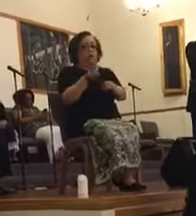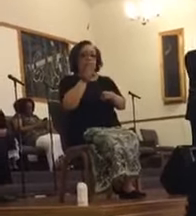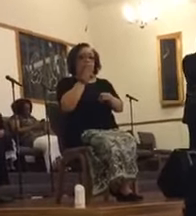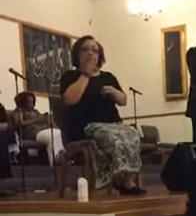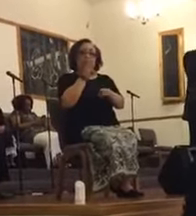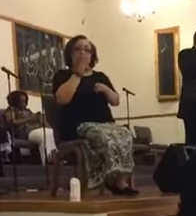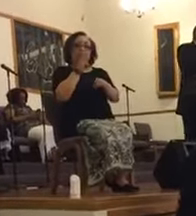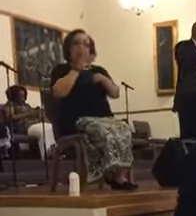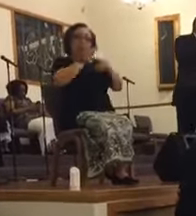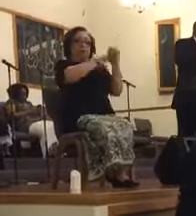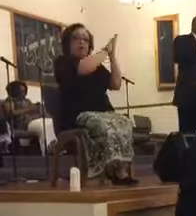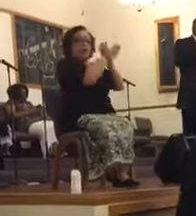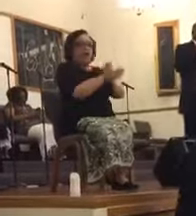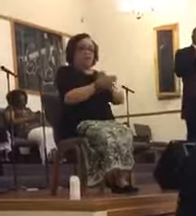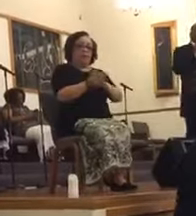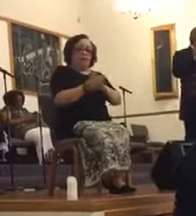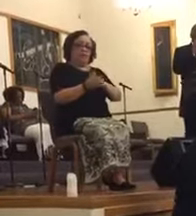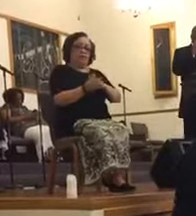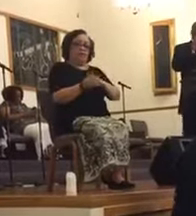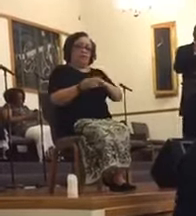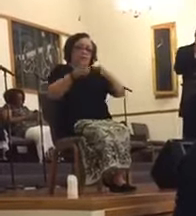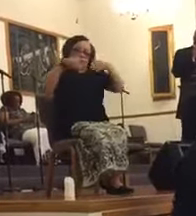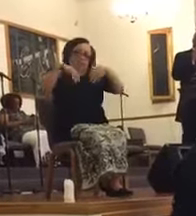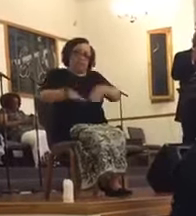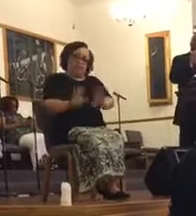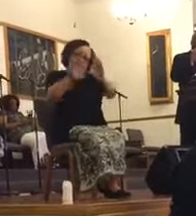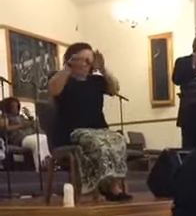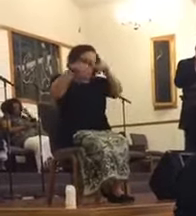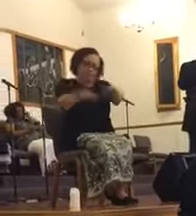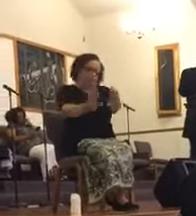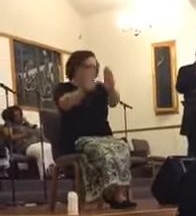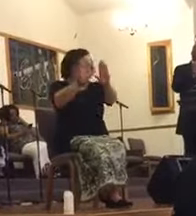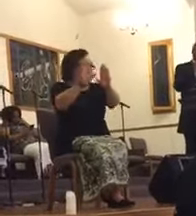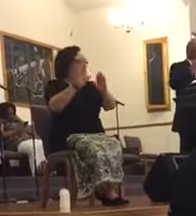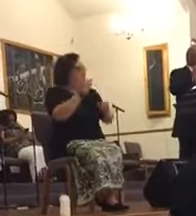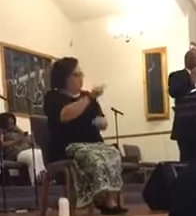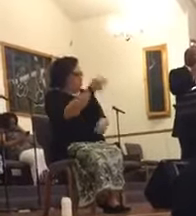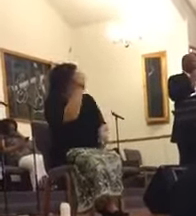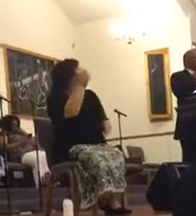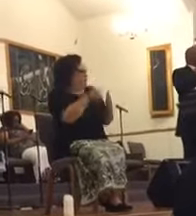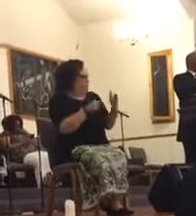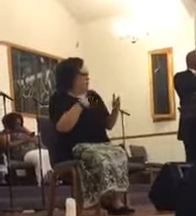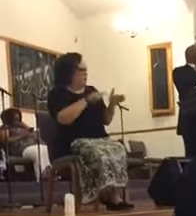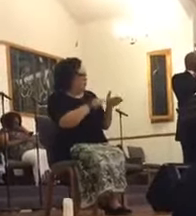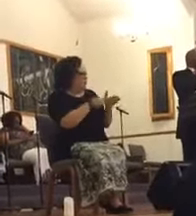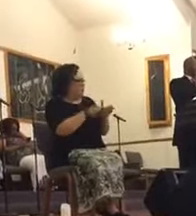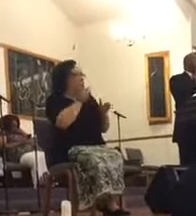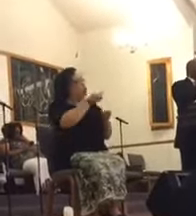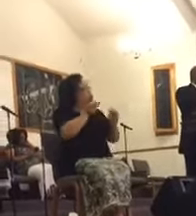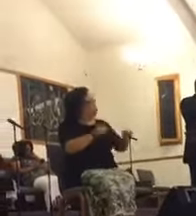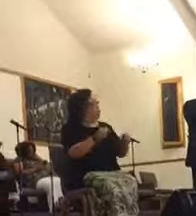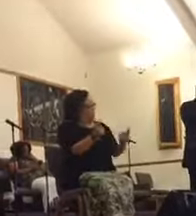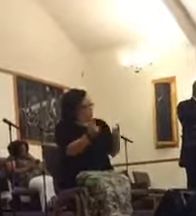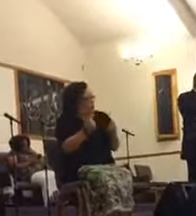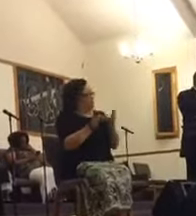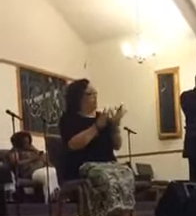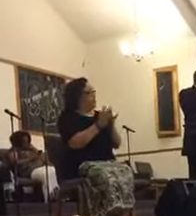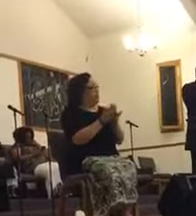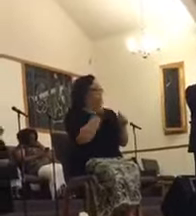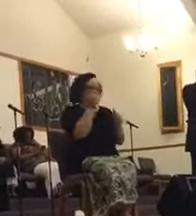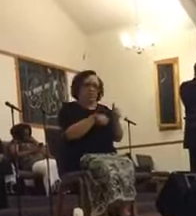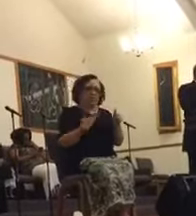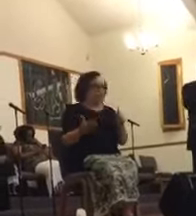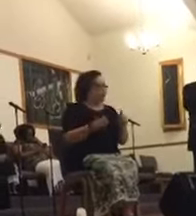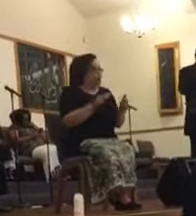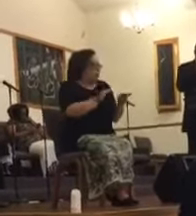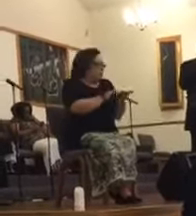know what I'm talking about? You may come to Jesus and everything is smooth. But after a while and by and by, you're